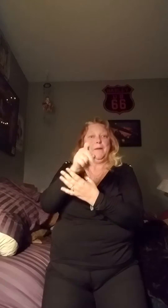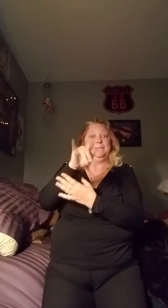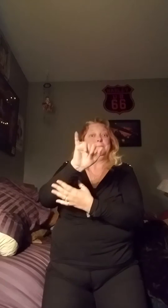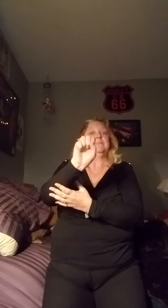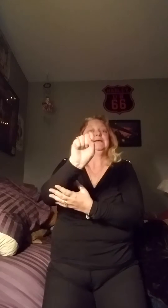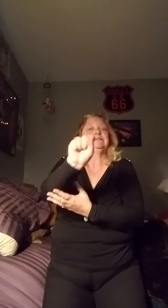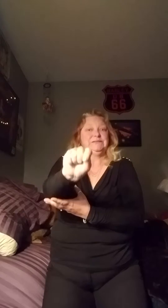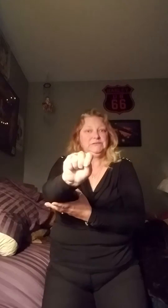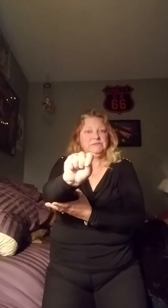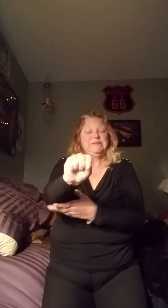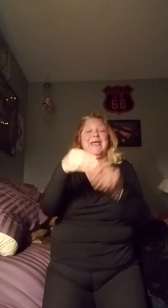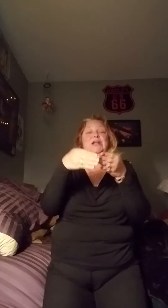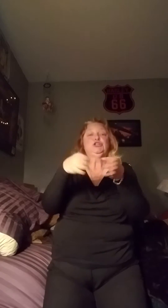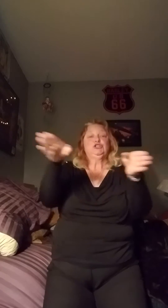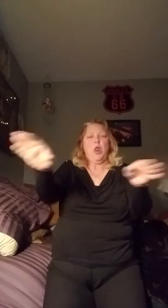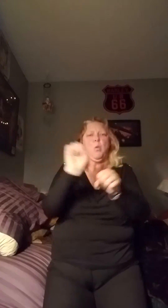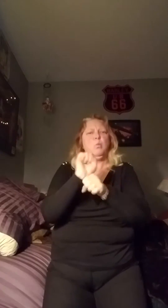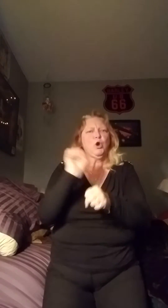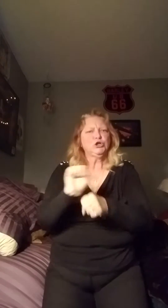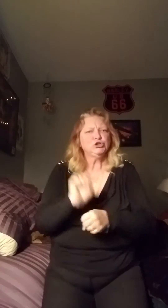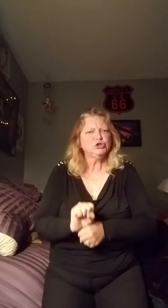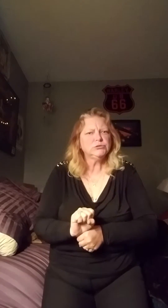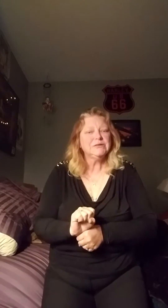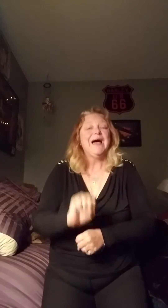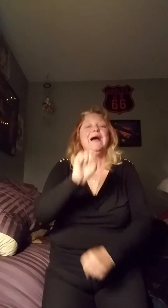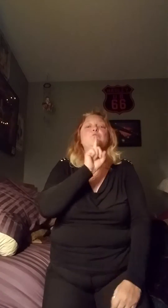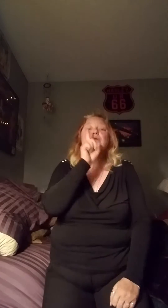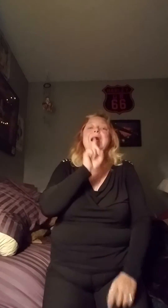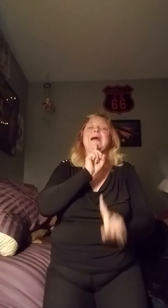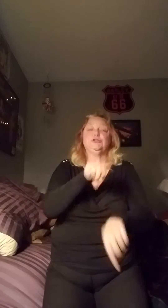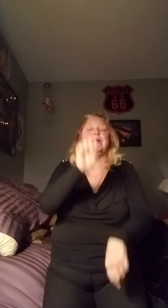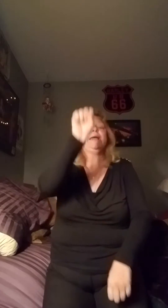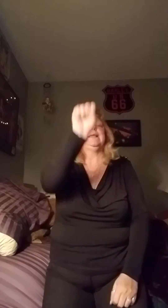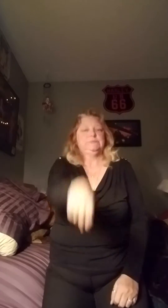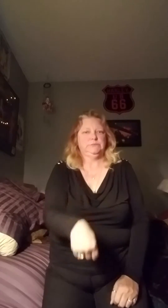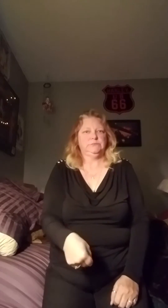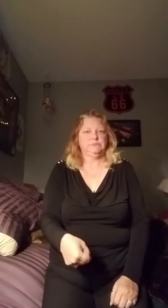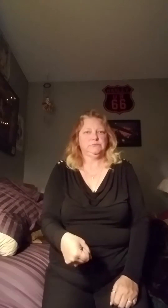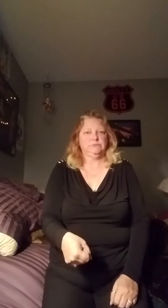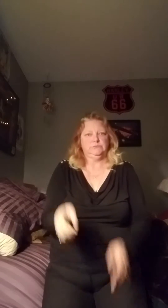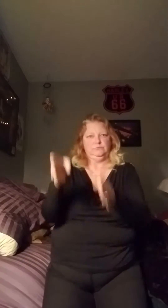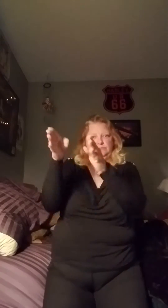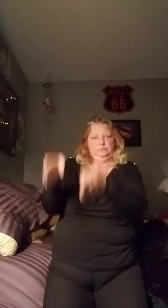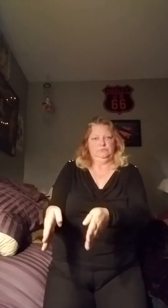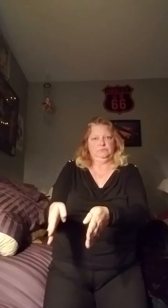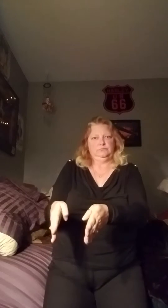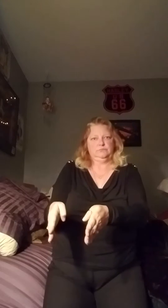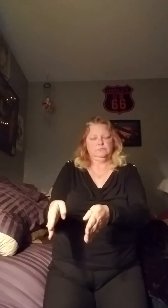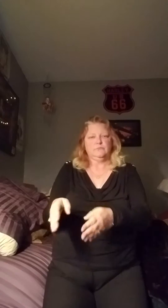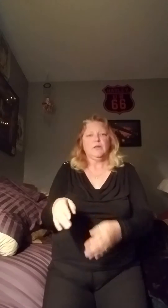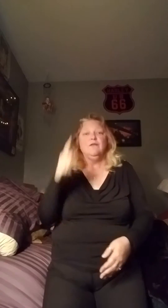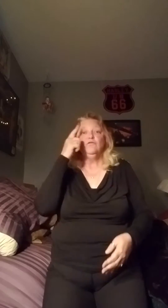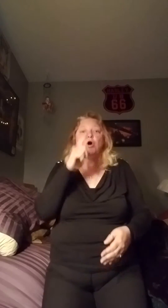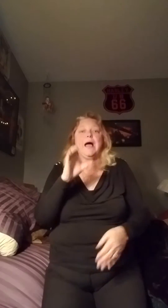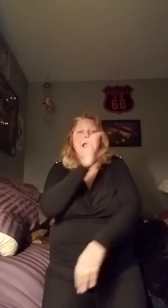general works? And the answer is yes. And this is in large part because of what clinical psychologists describe